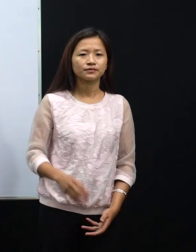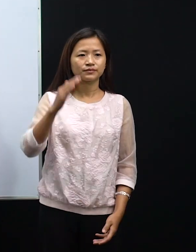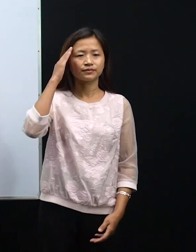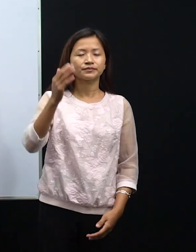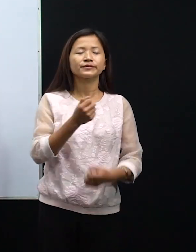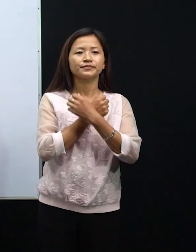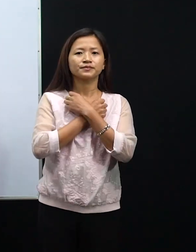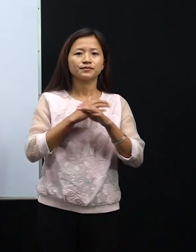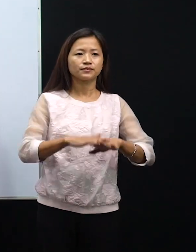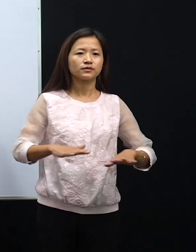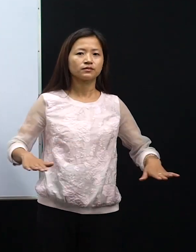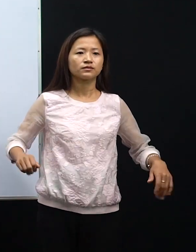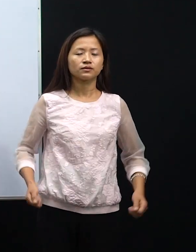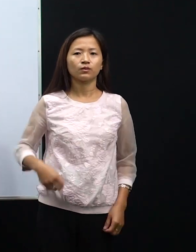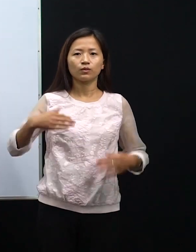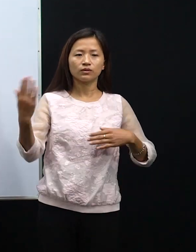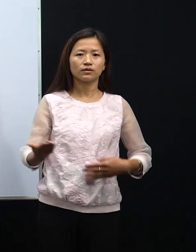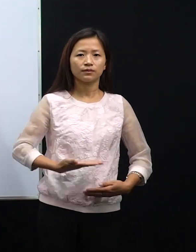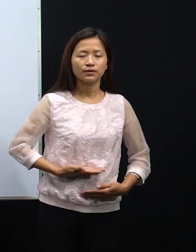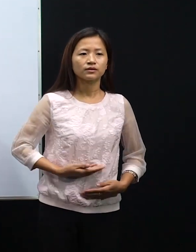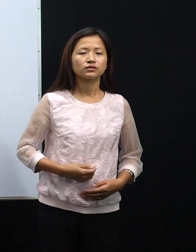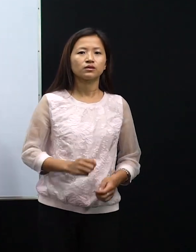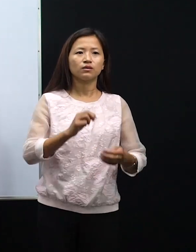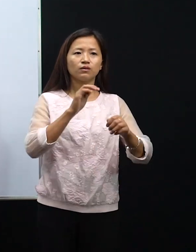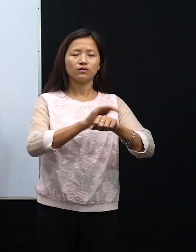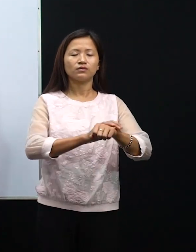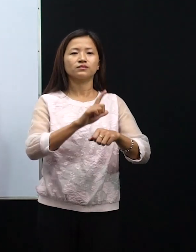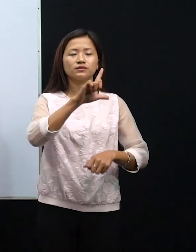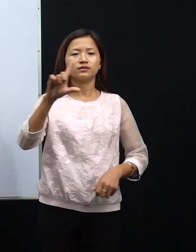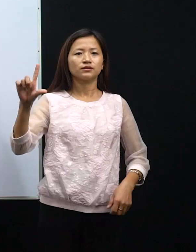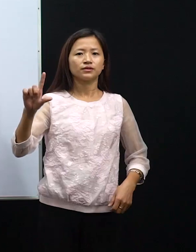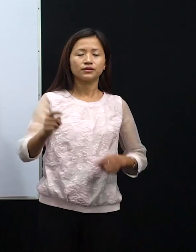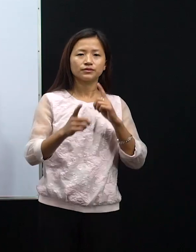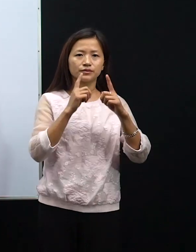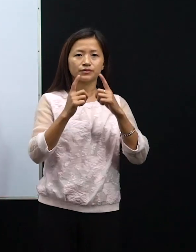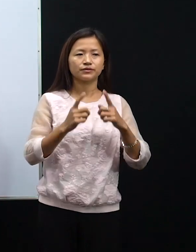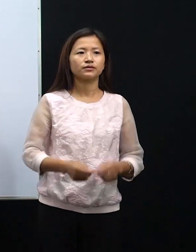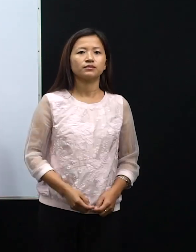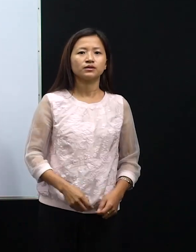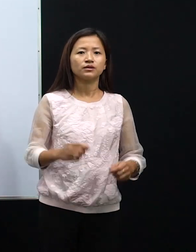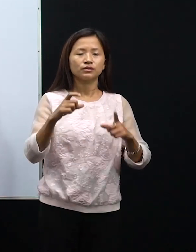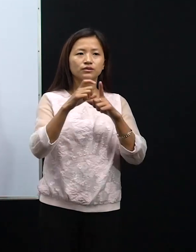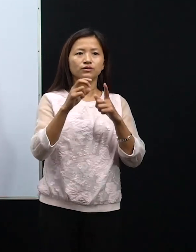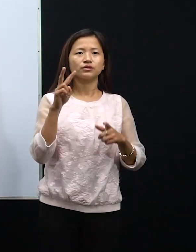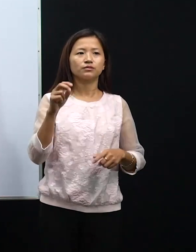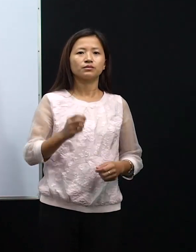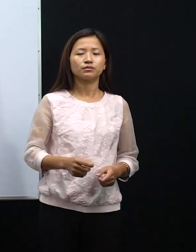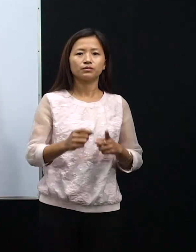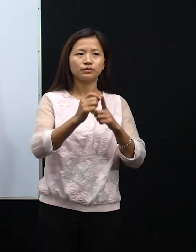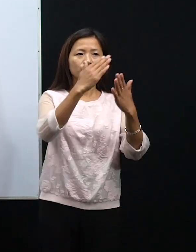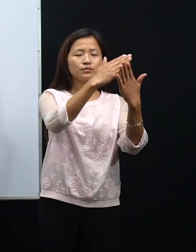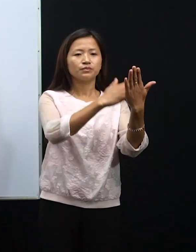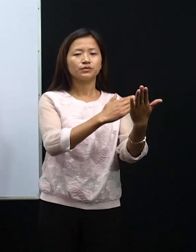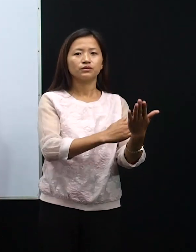Hello, dear students. Welcome back to the online teletutoring education program. Today